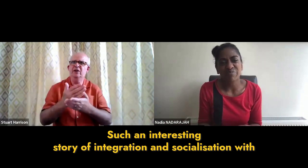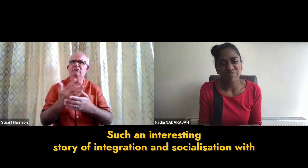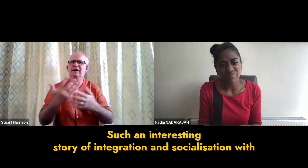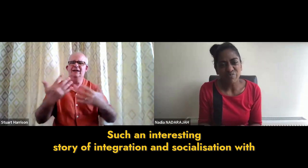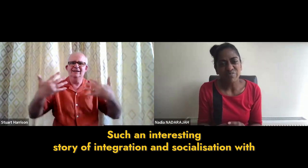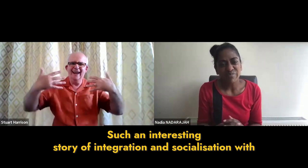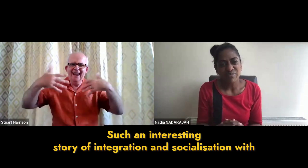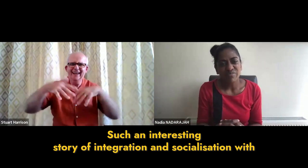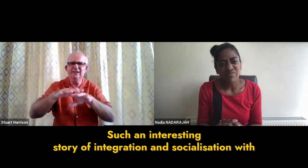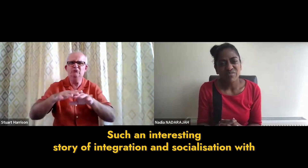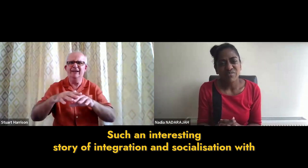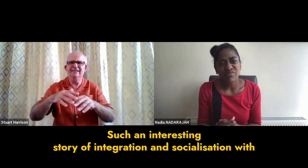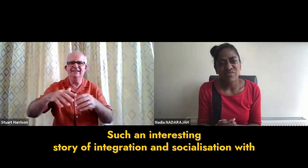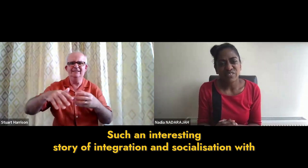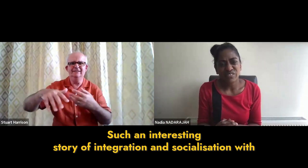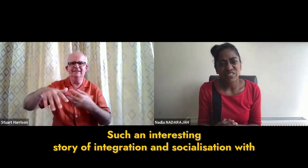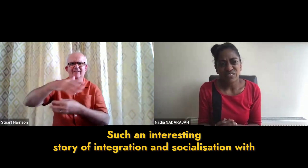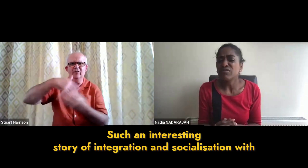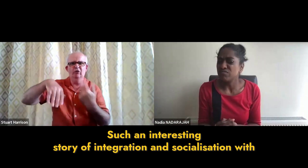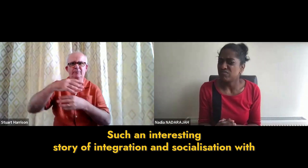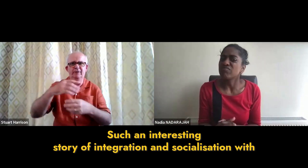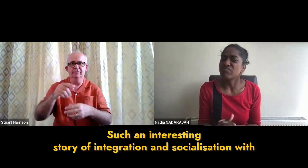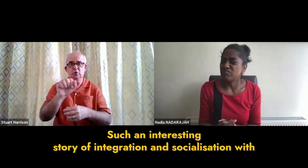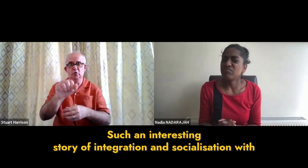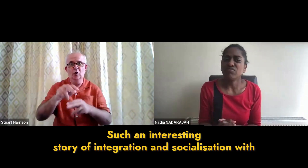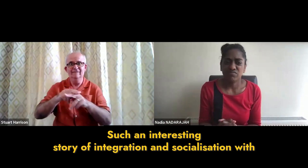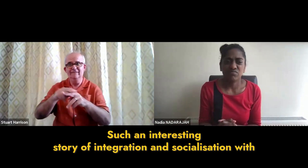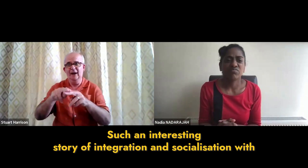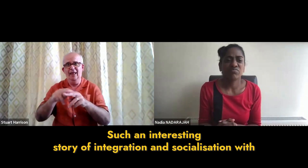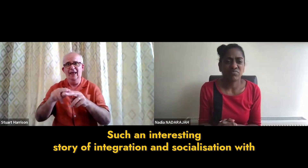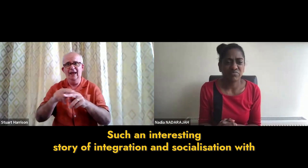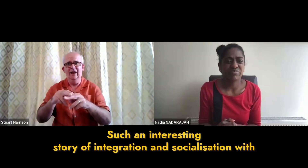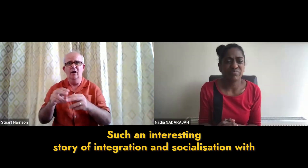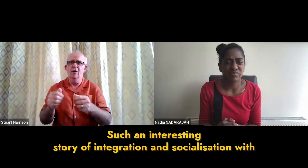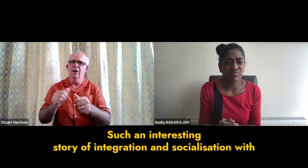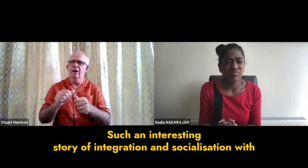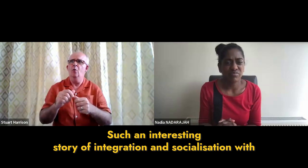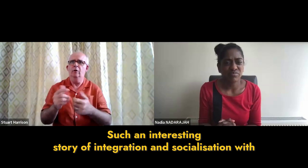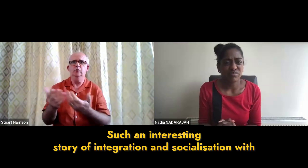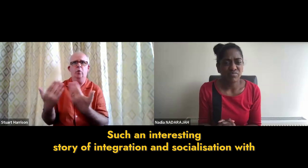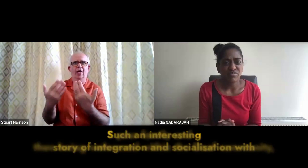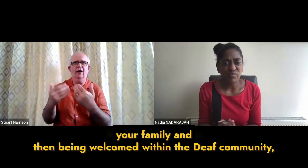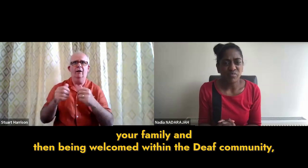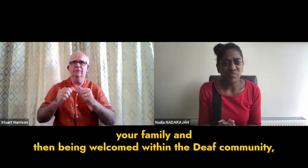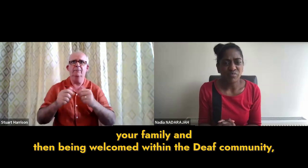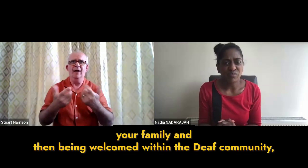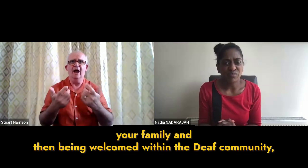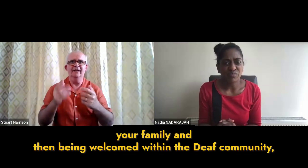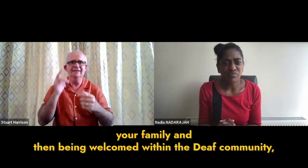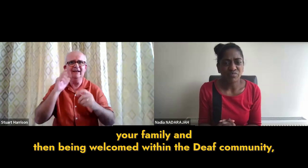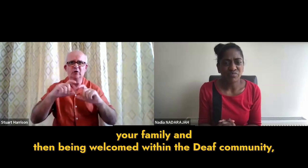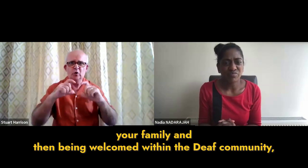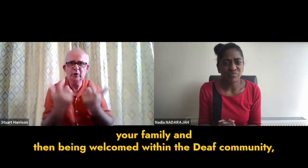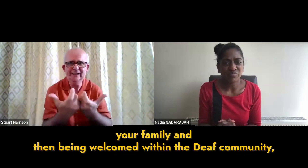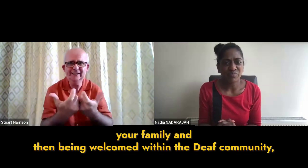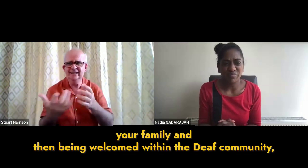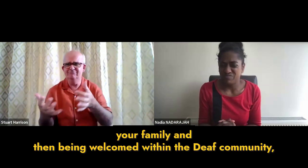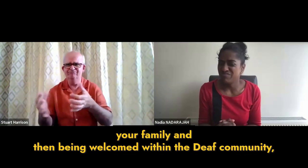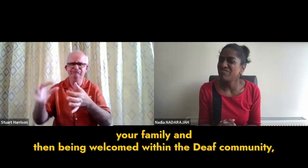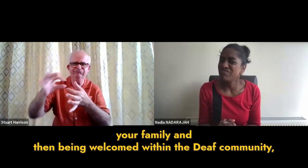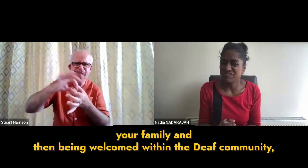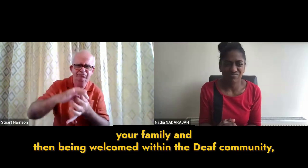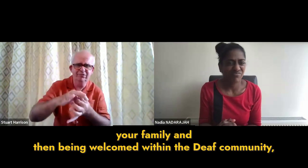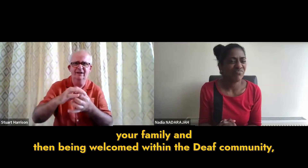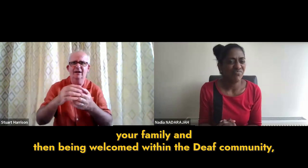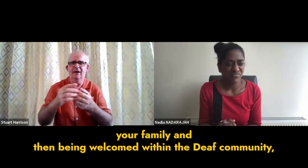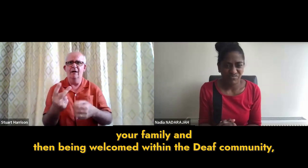an interesting story of integration and socialization, with your family, and then being